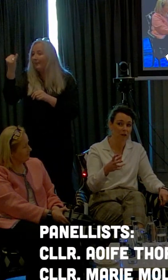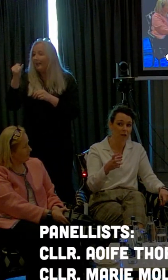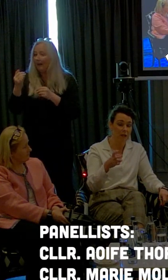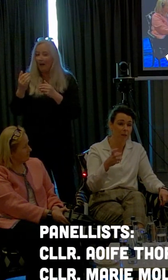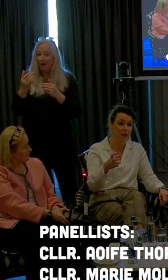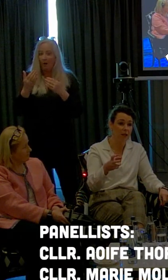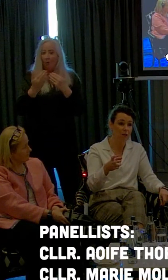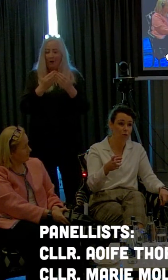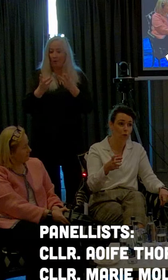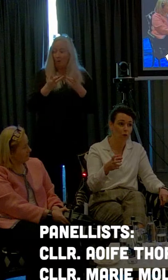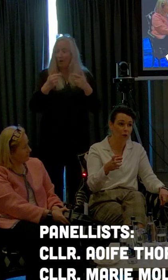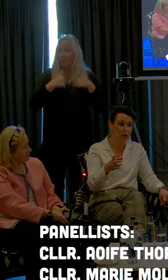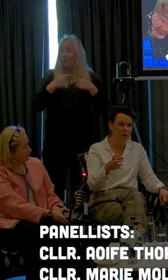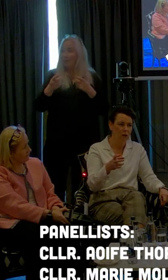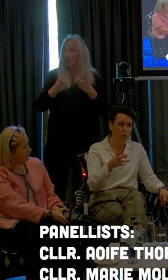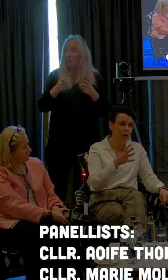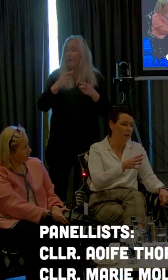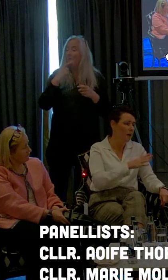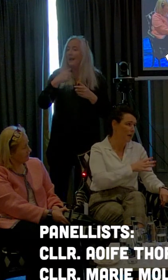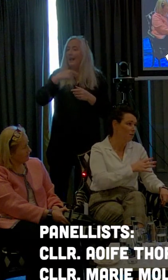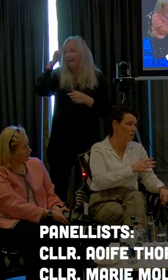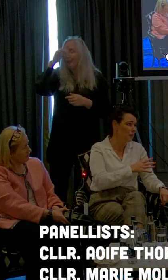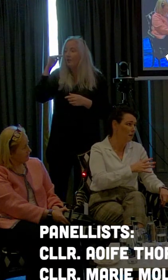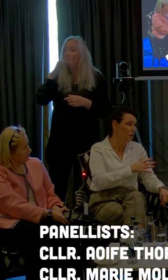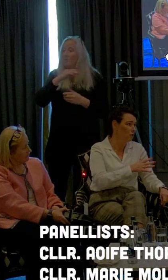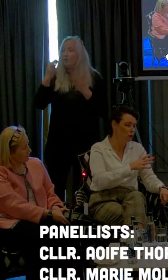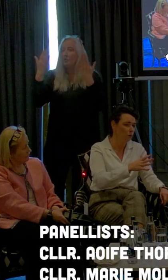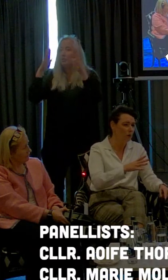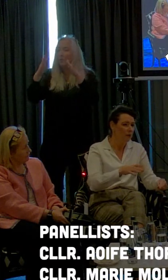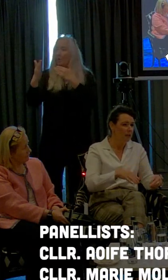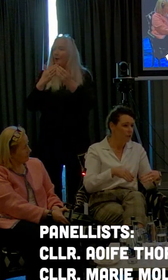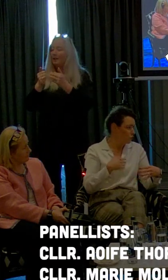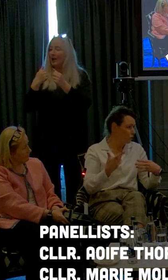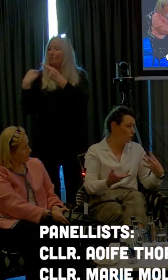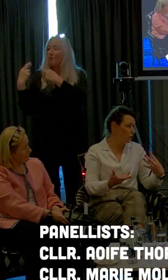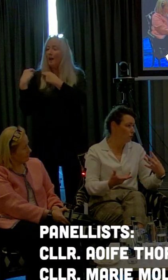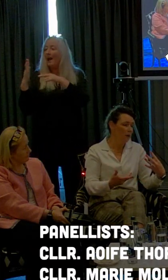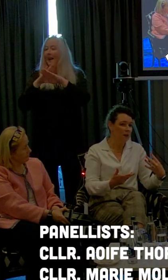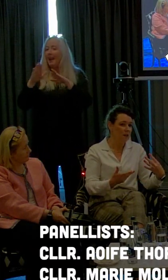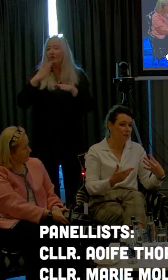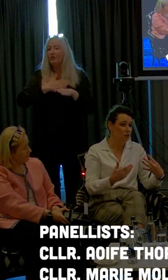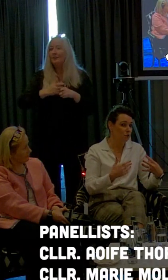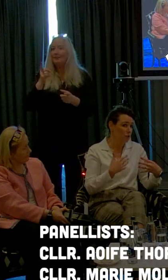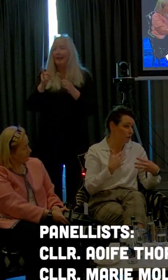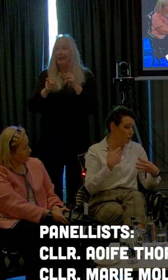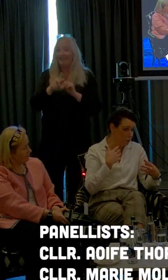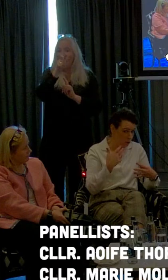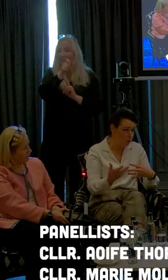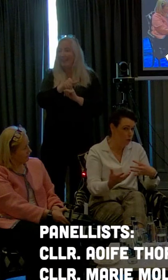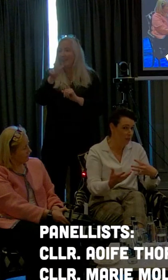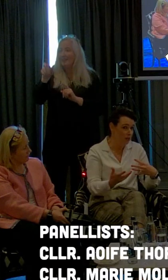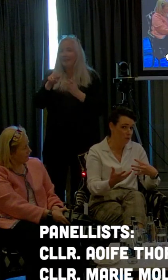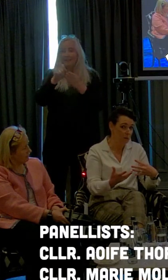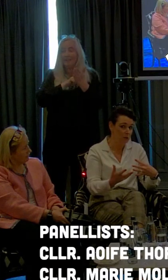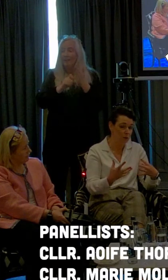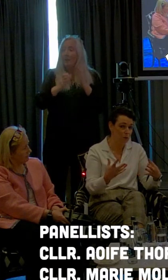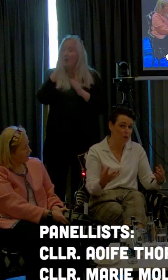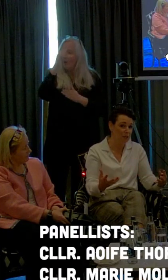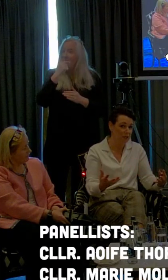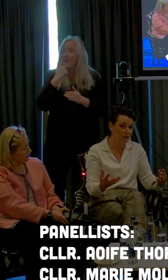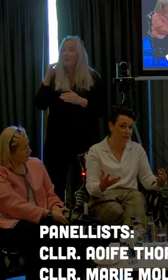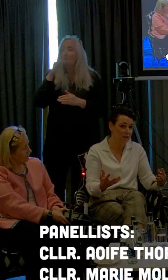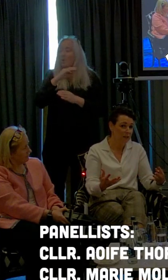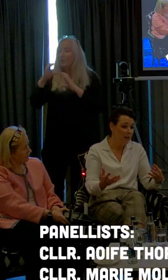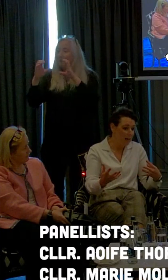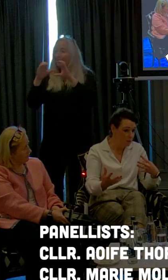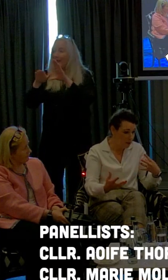work there in explaining the role while not canvassing. Yeah. Do you know that you're just doing it to just communicate with people what